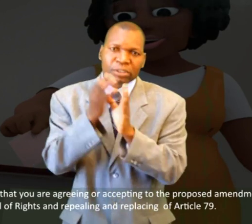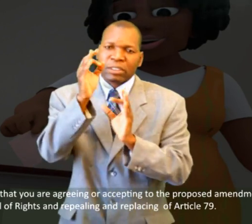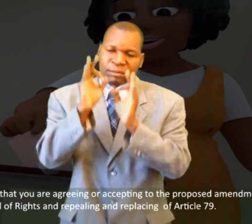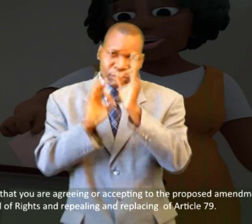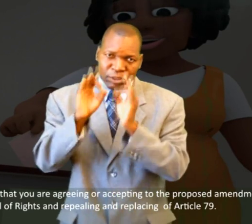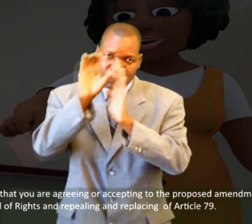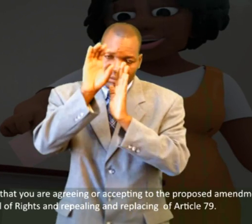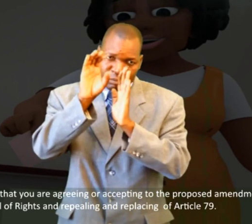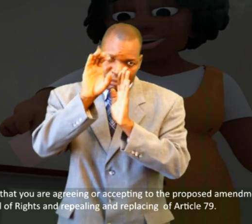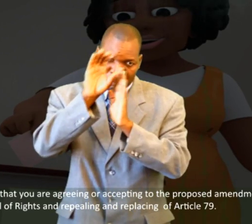Article 79.